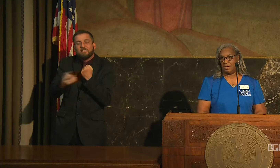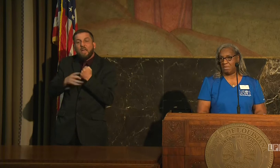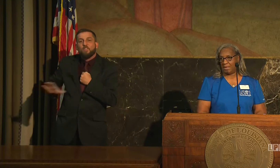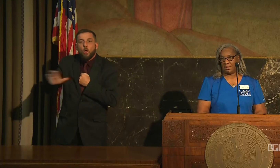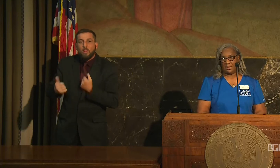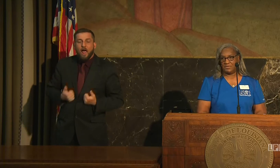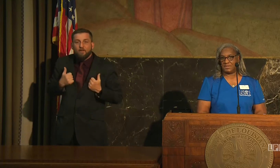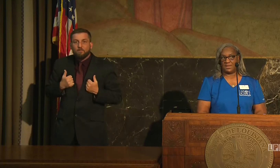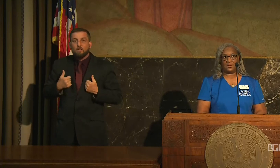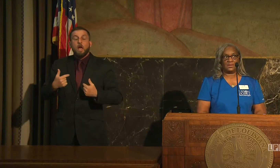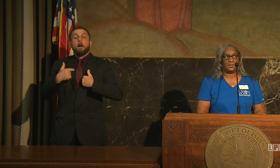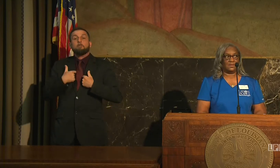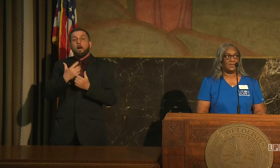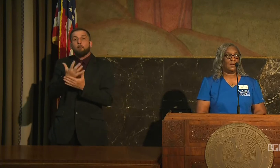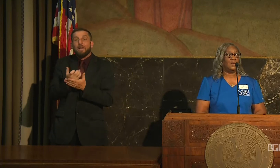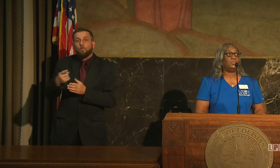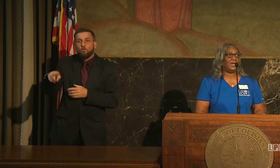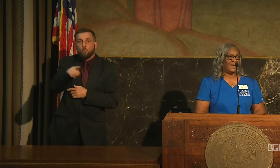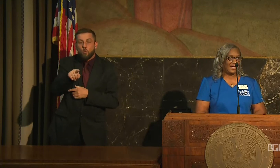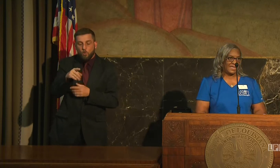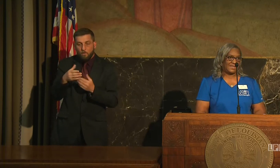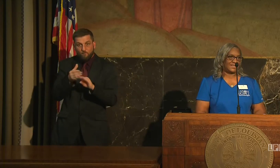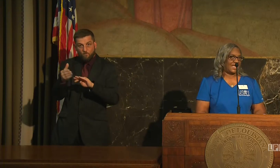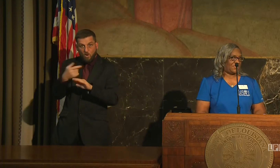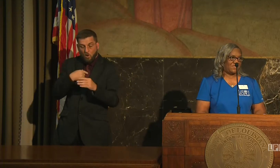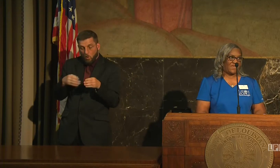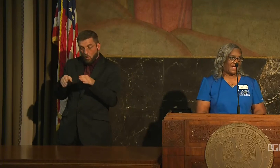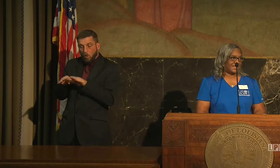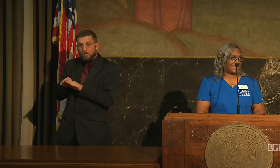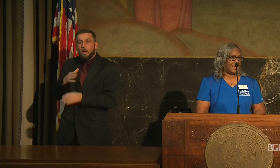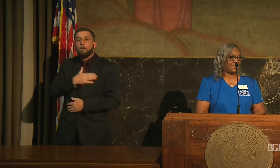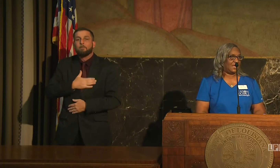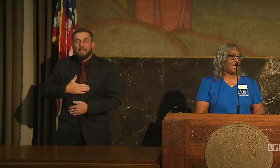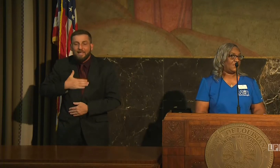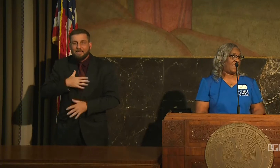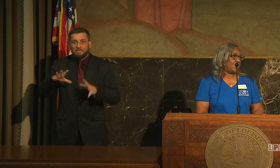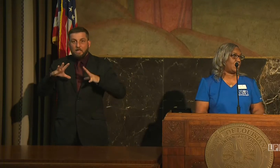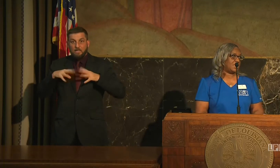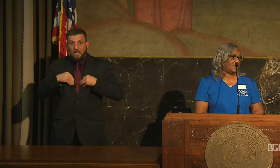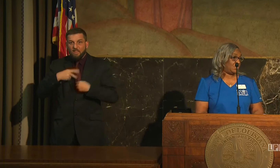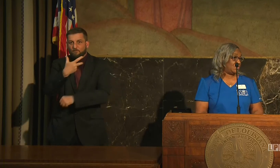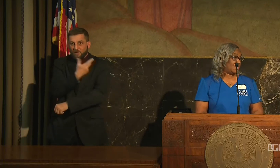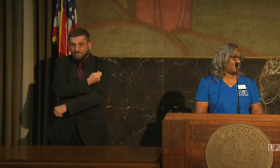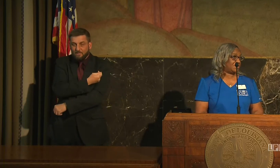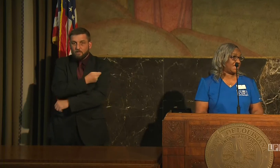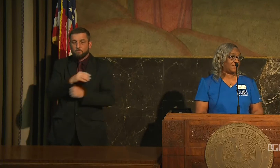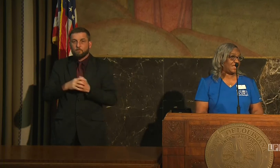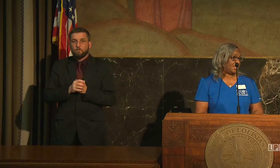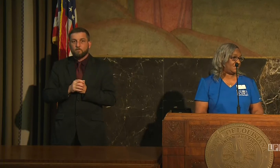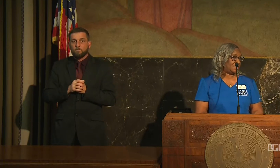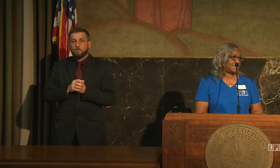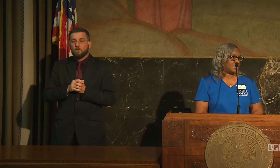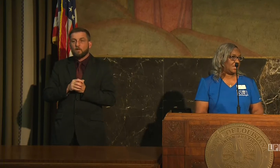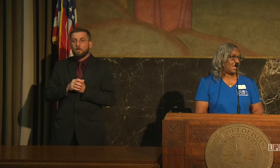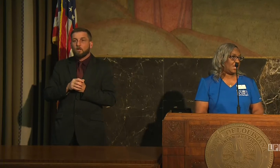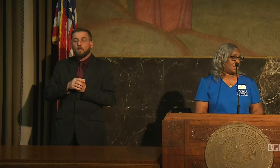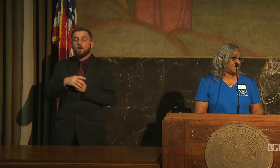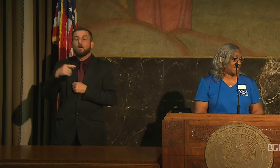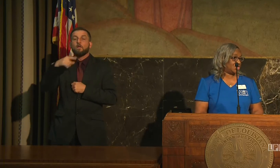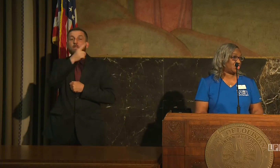plead with you in my closing. Please get the vaccine. They will give you numbers at the end of